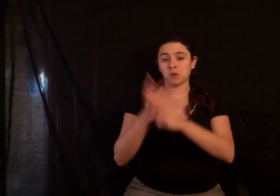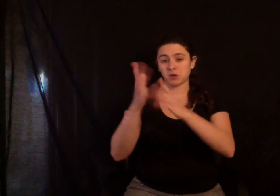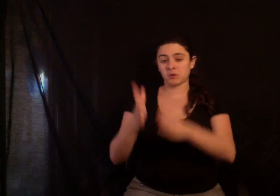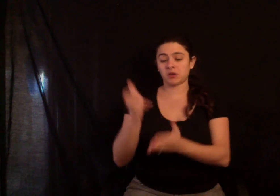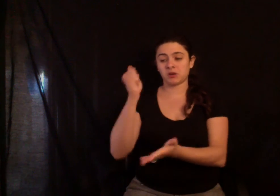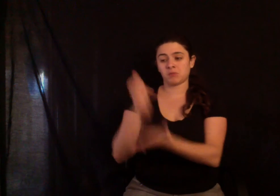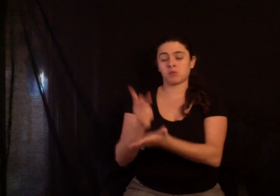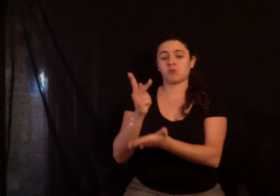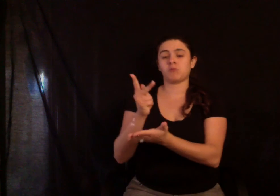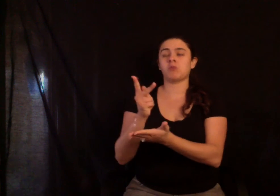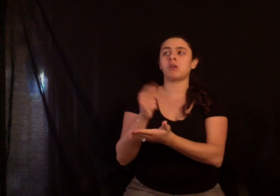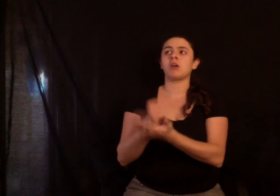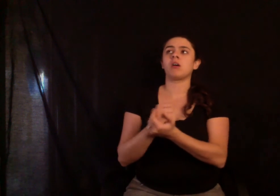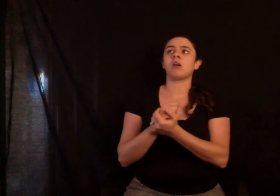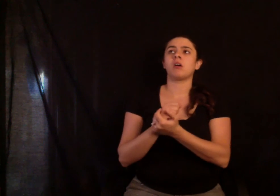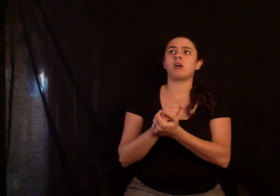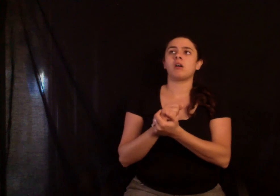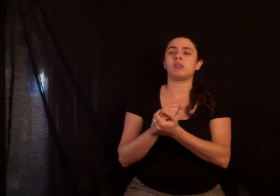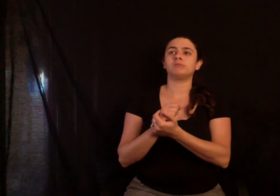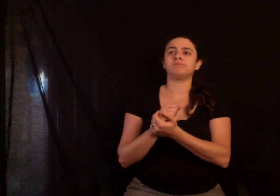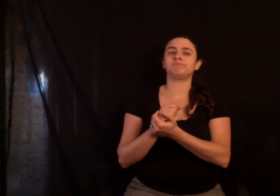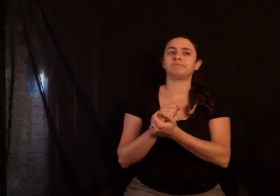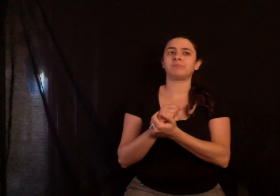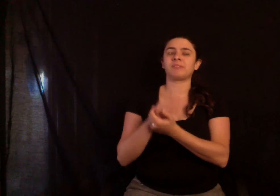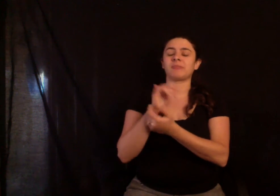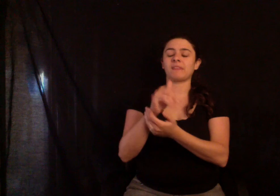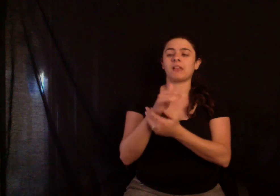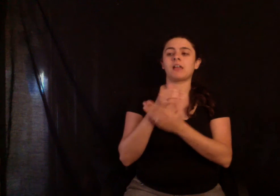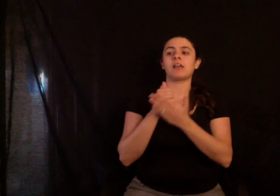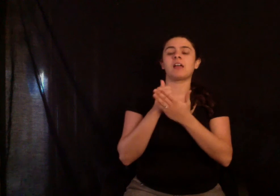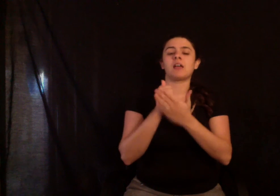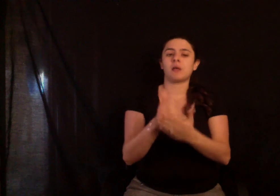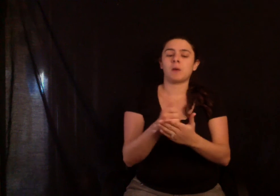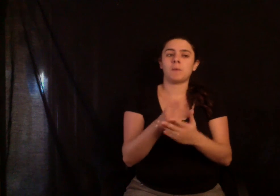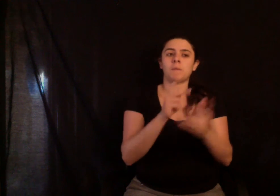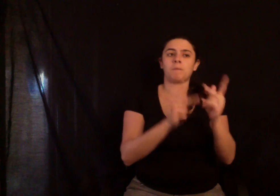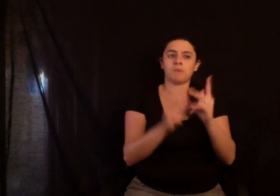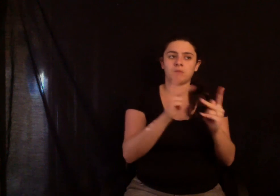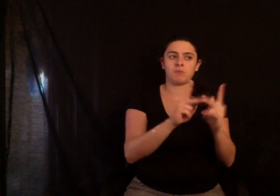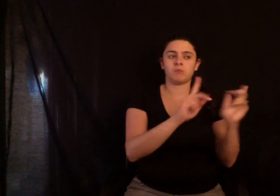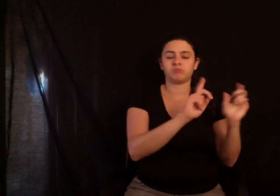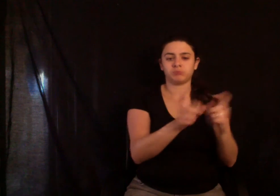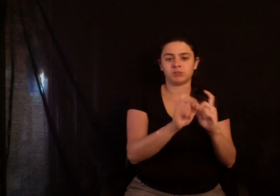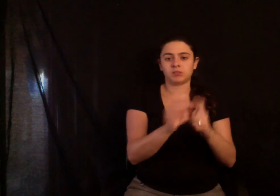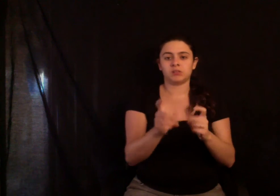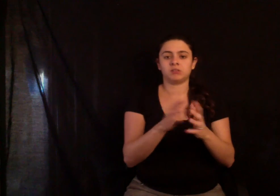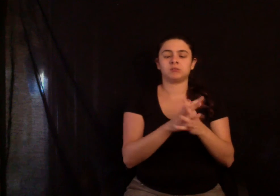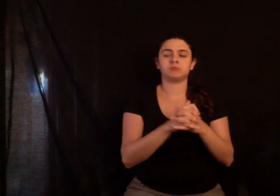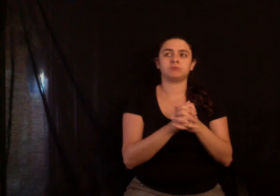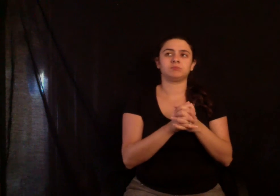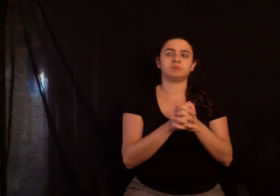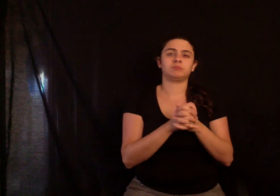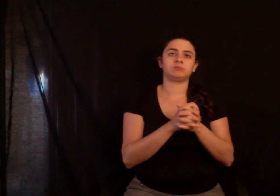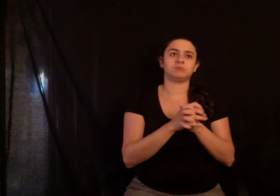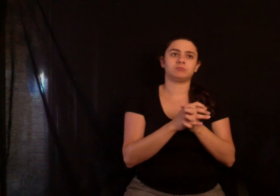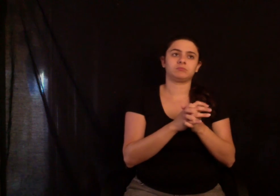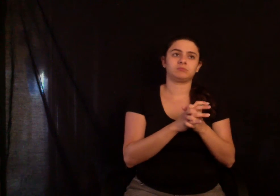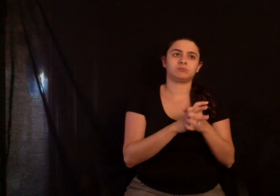talked to the family too and realized, oh, they're working together. So he told the other mods that it's legit. then for the community, I was like,